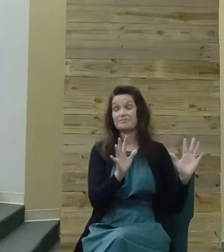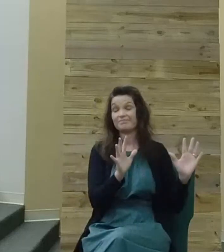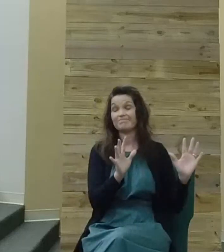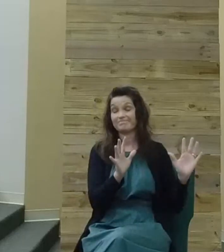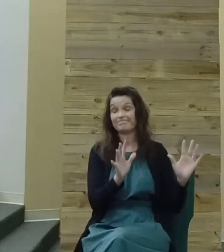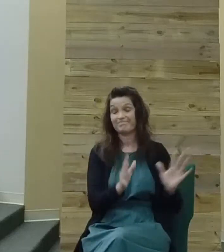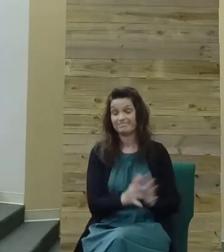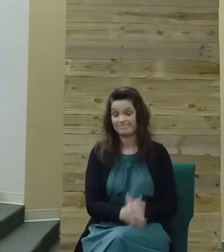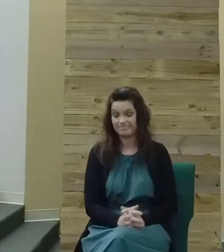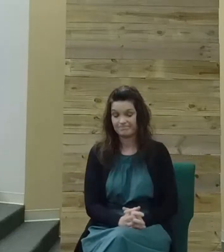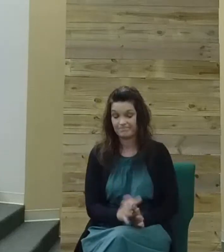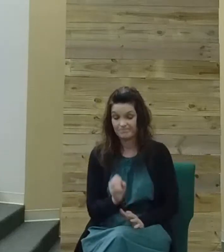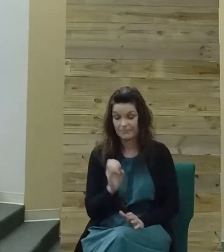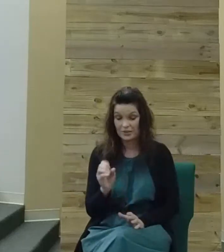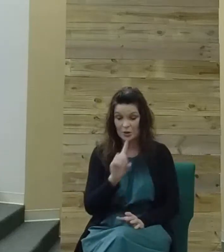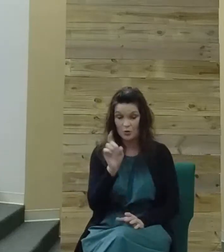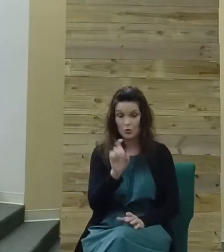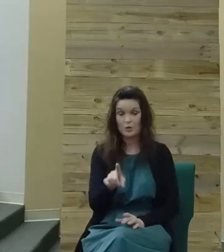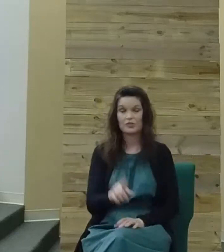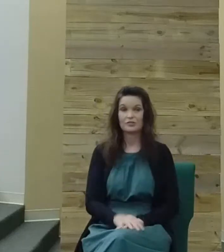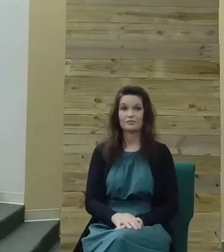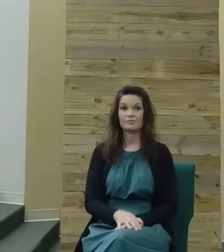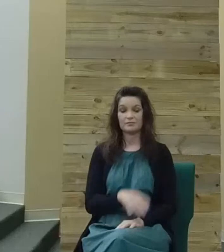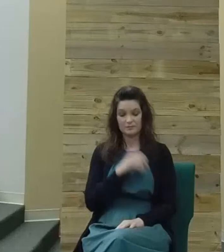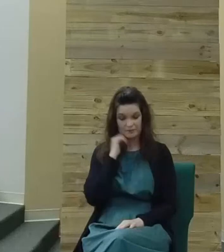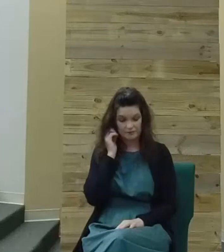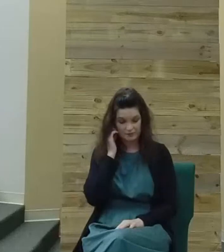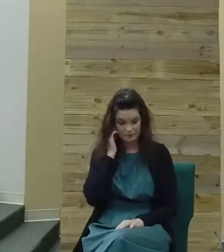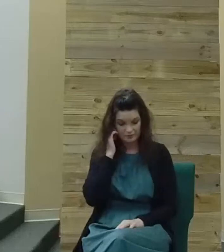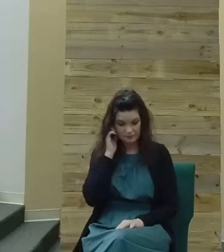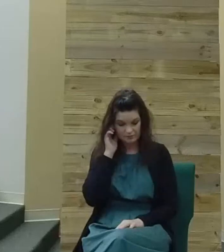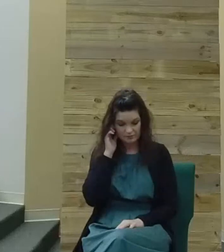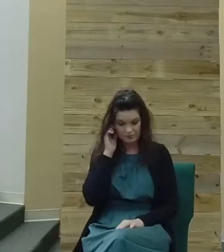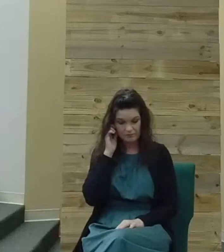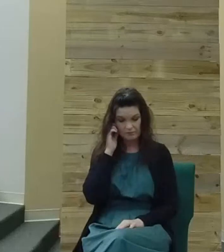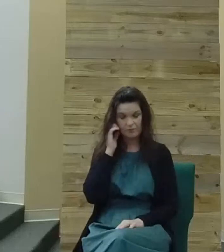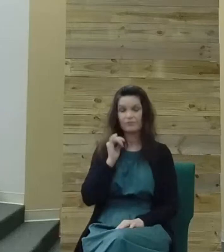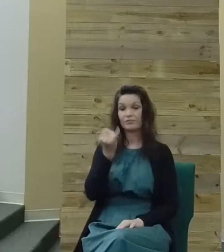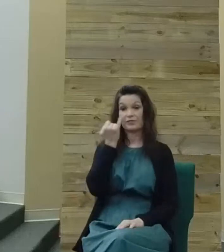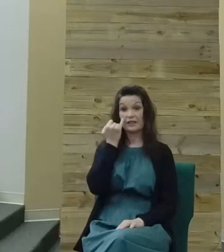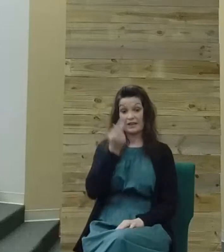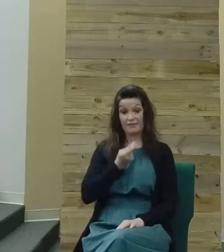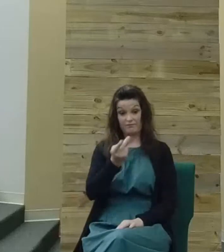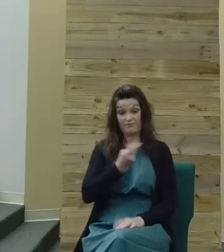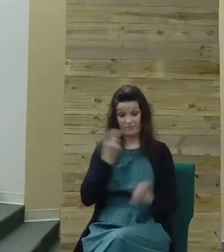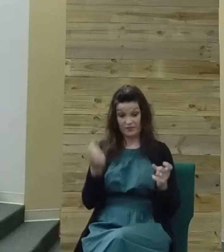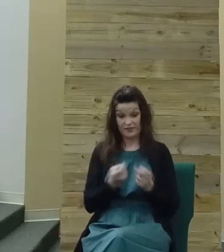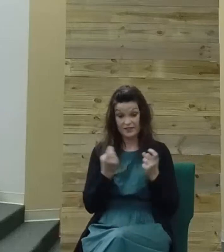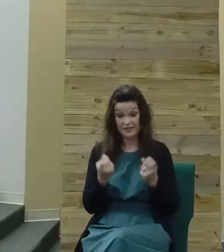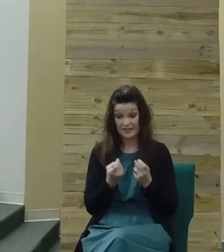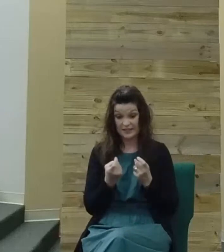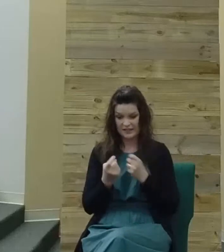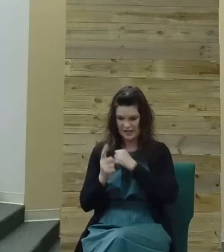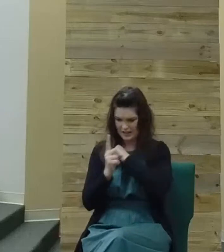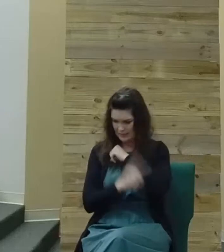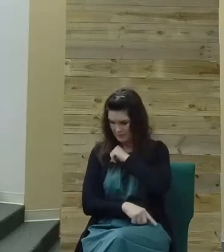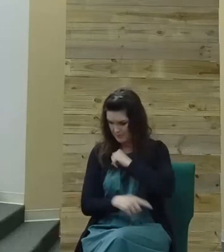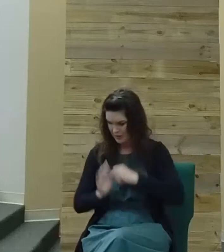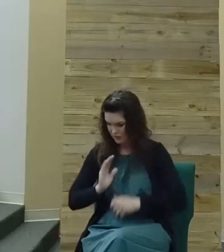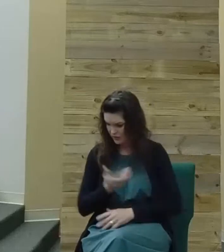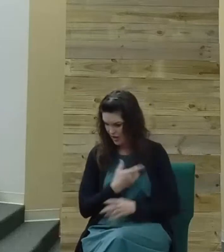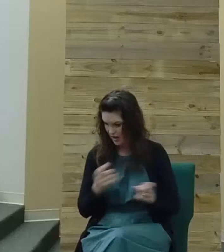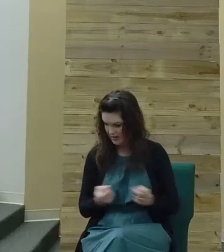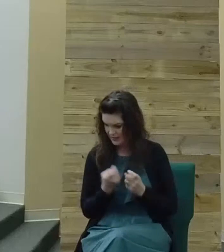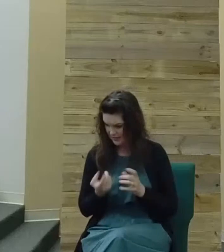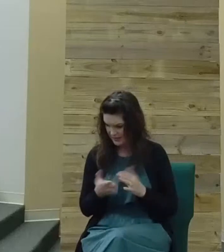is. So here's my question. If you have sinned, if I have sinned, and the punishment